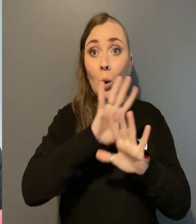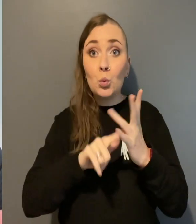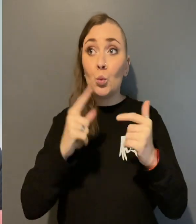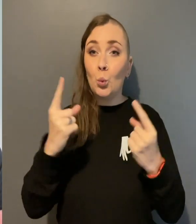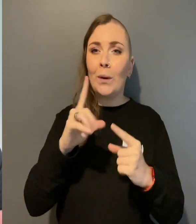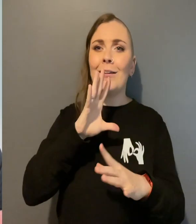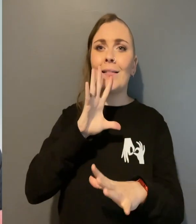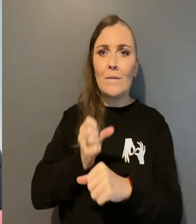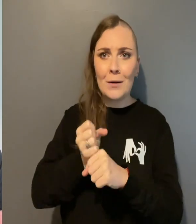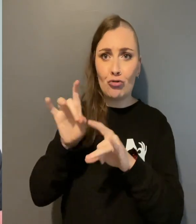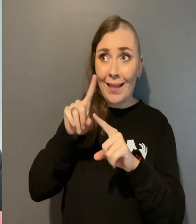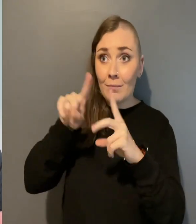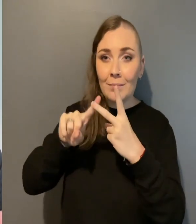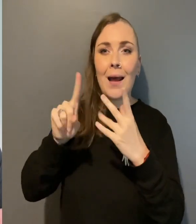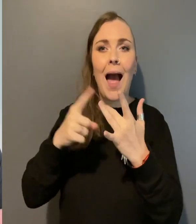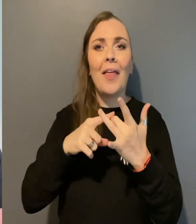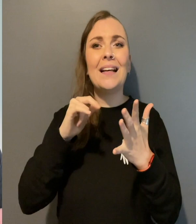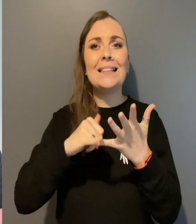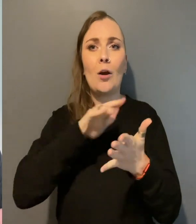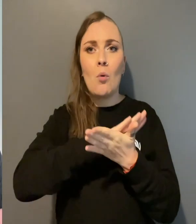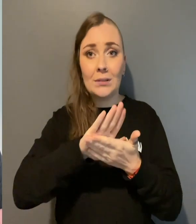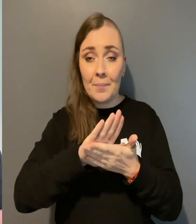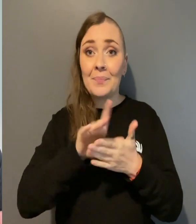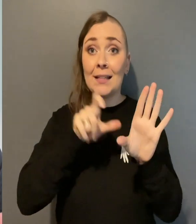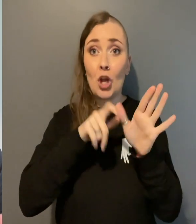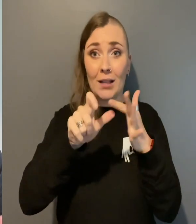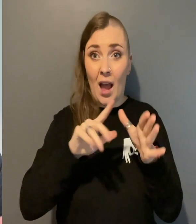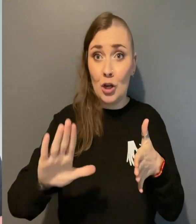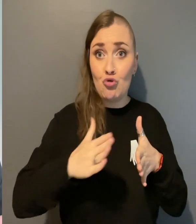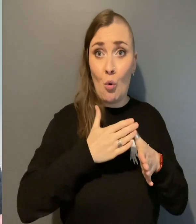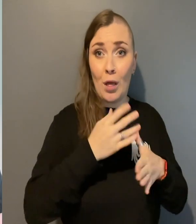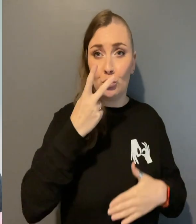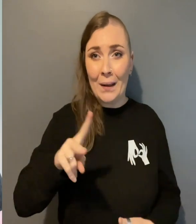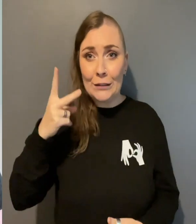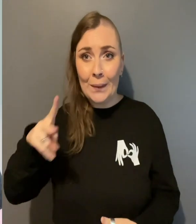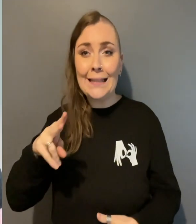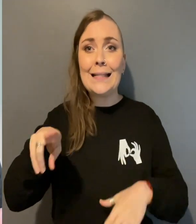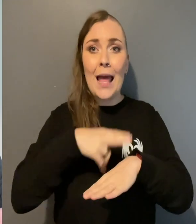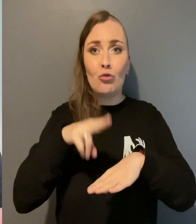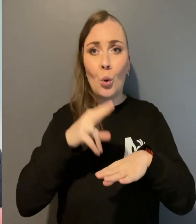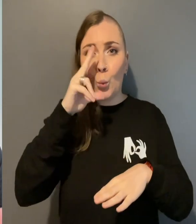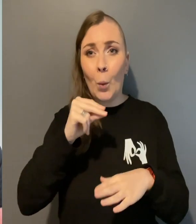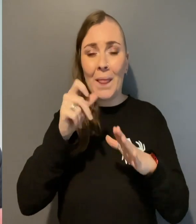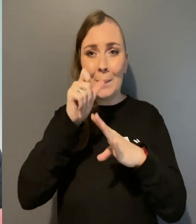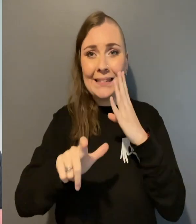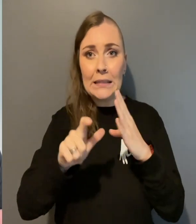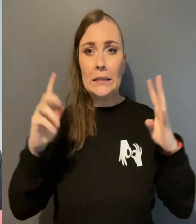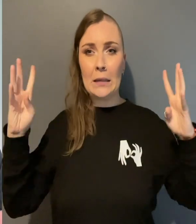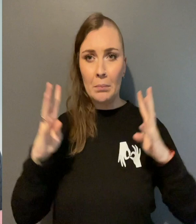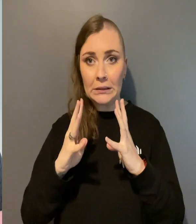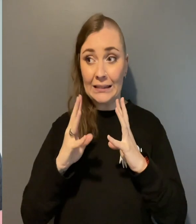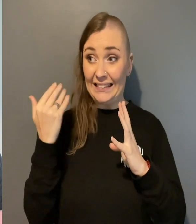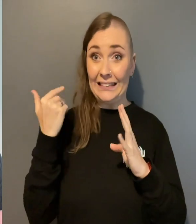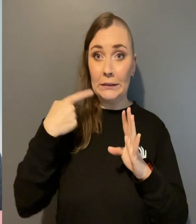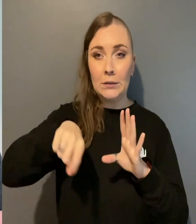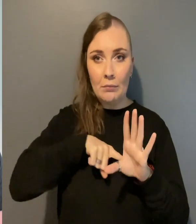the Australian government and other key stakeholders cider hosted the inaugural 2020 national youth disability summit earlier this year